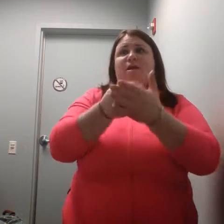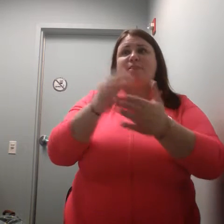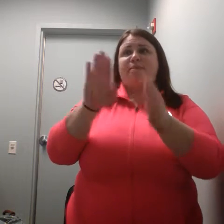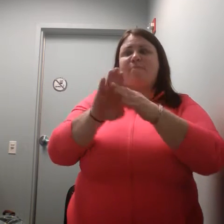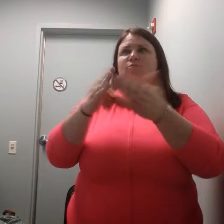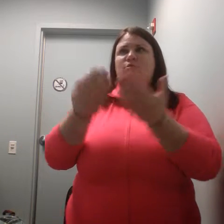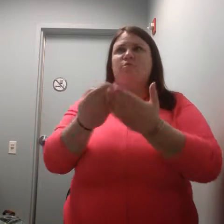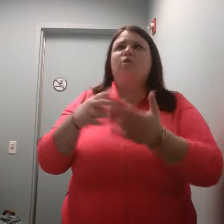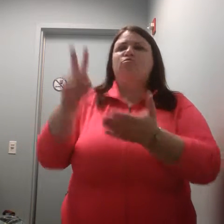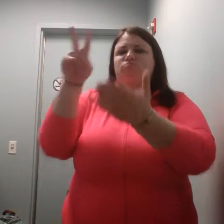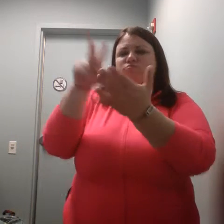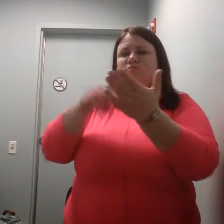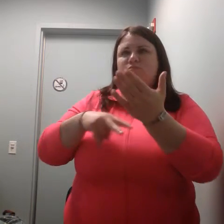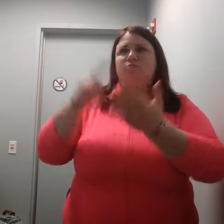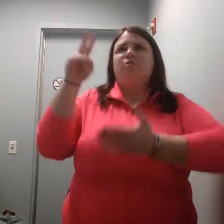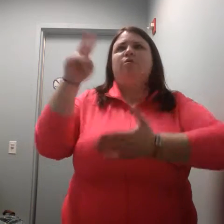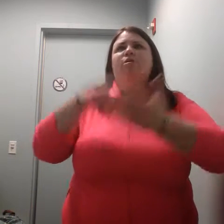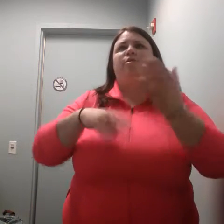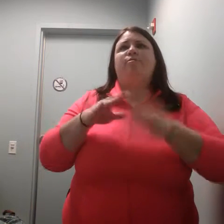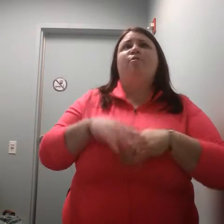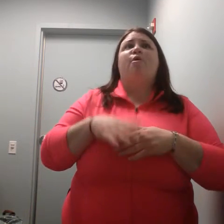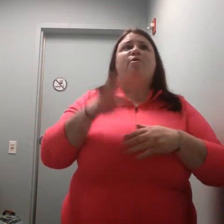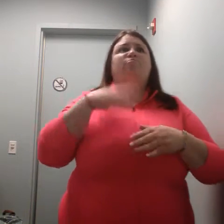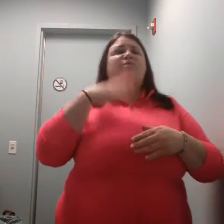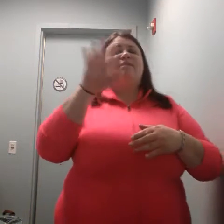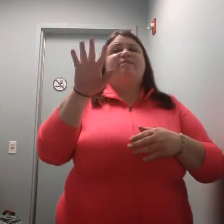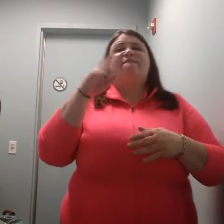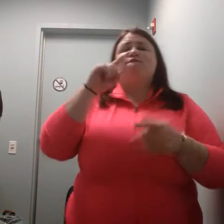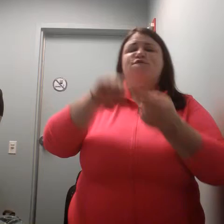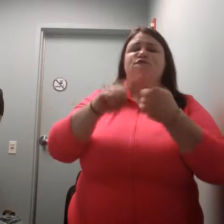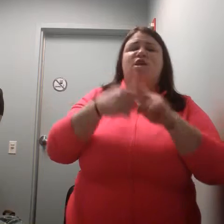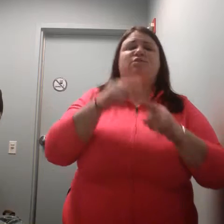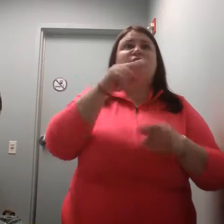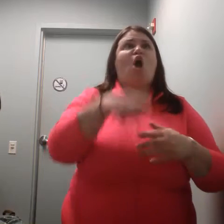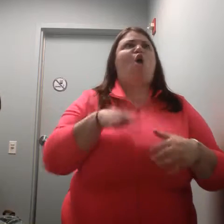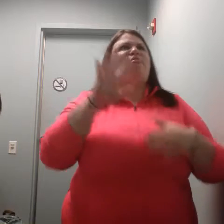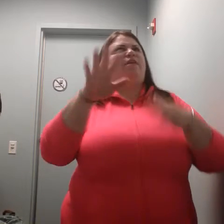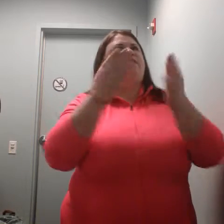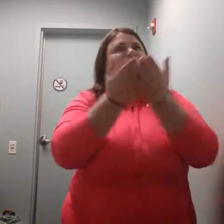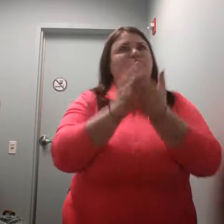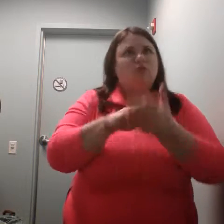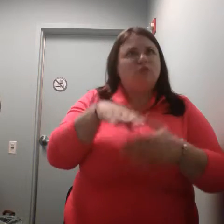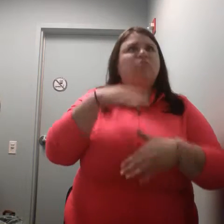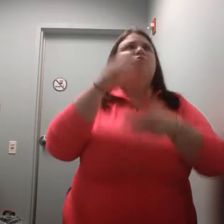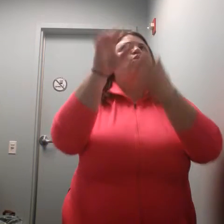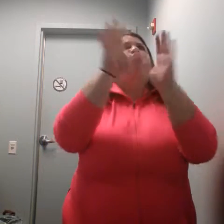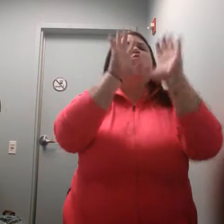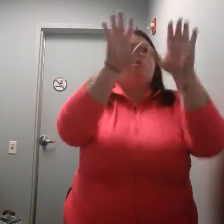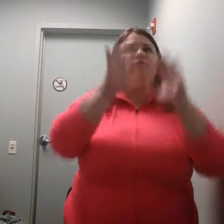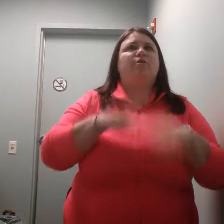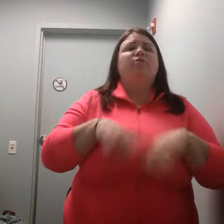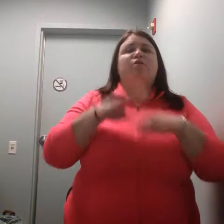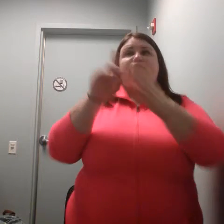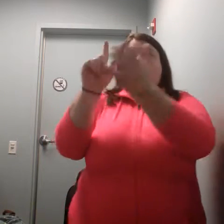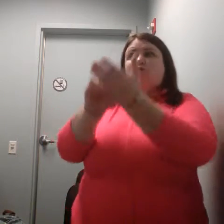He starts telling all his friends about it. He actually writes an editorial to the newspaper talking about how great Phoebe's book is. Good job,